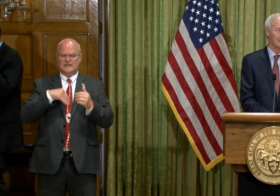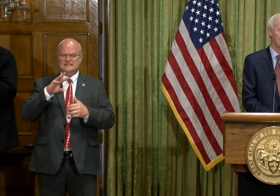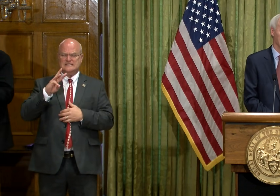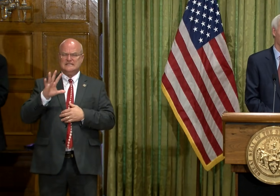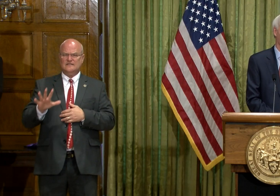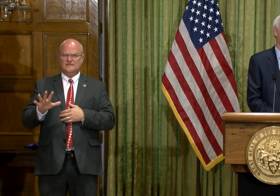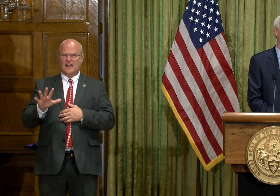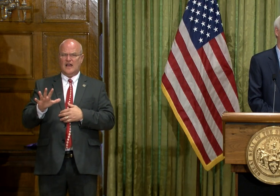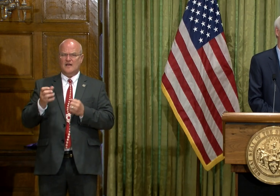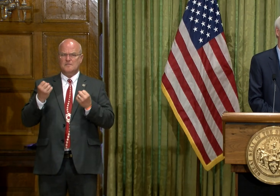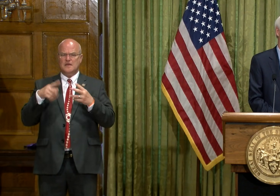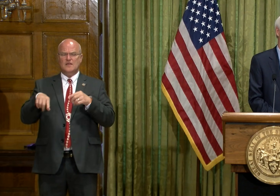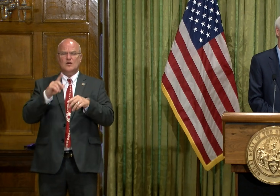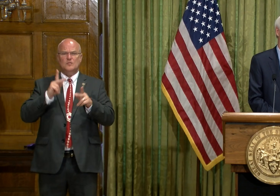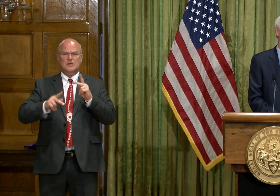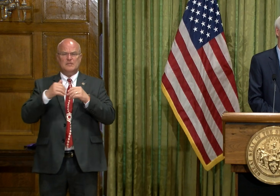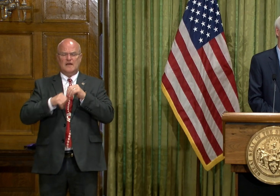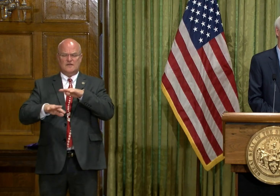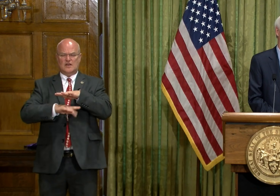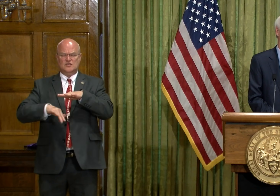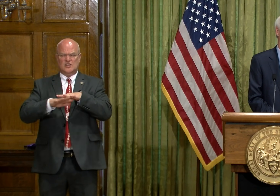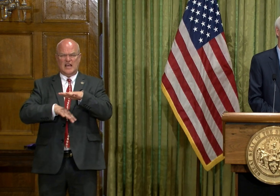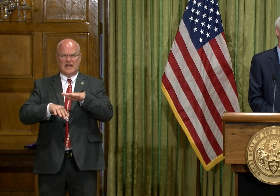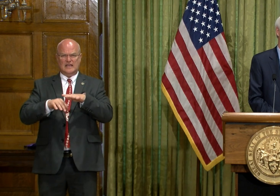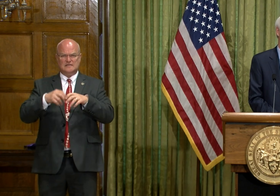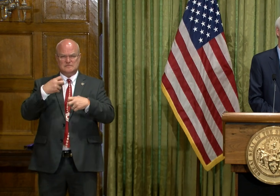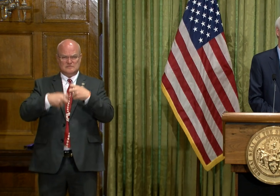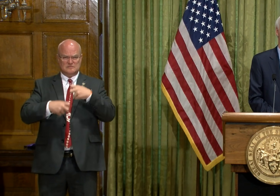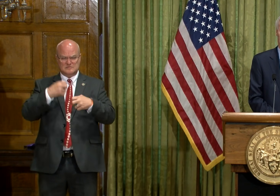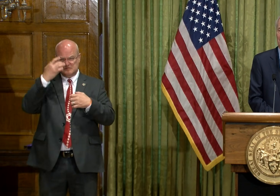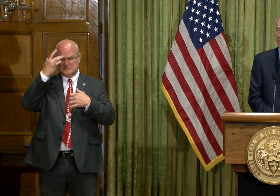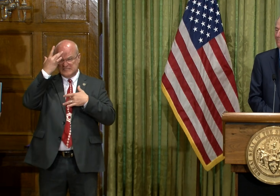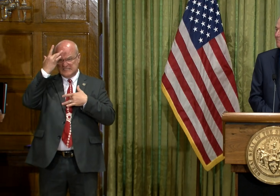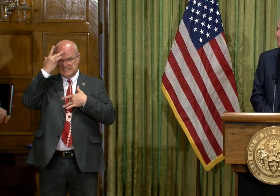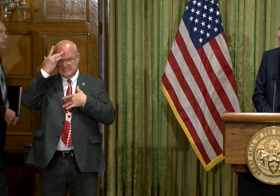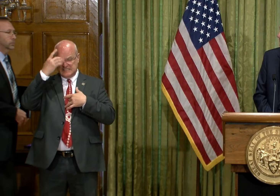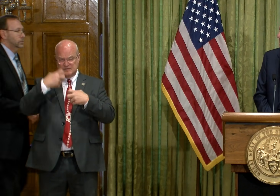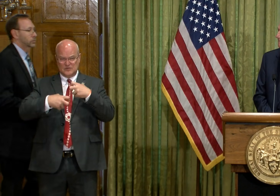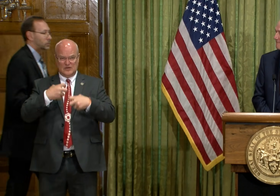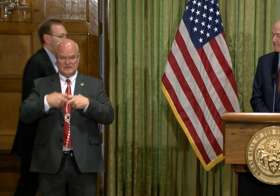or the majority of those people have underlying conditions?